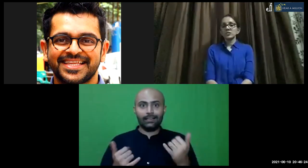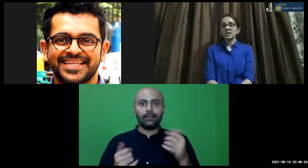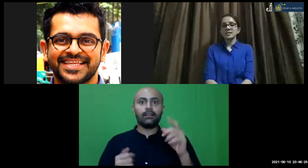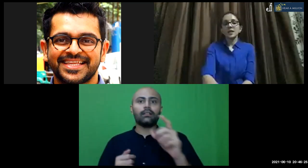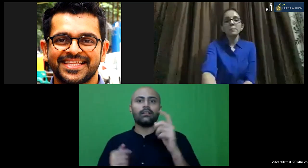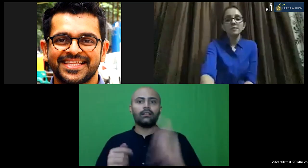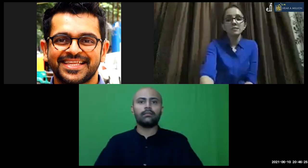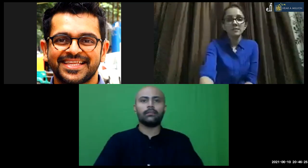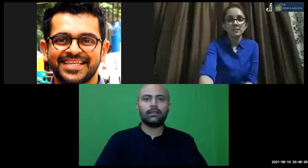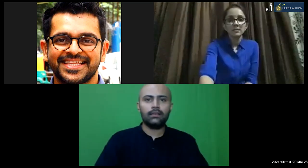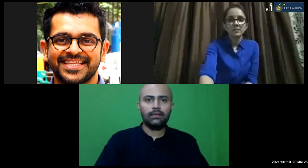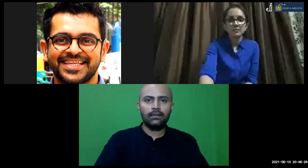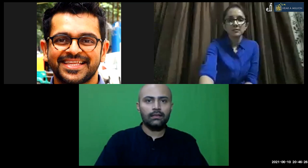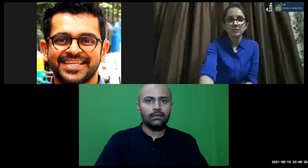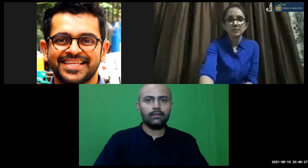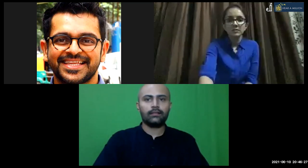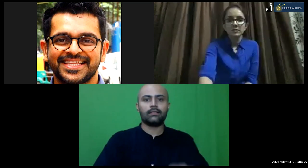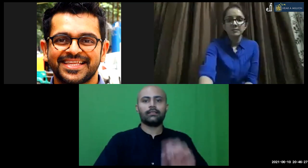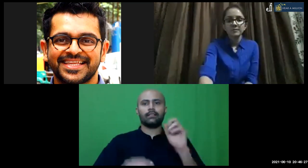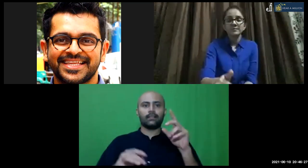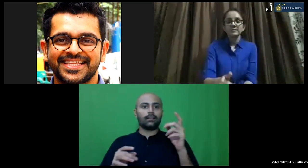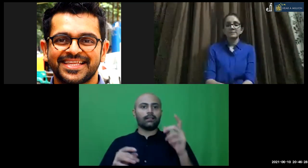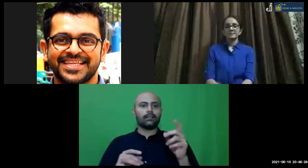So the results are up.